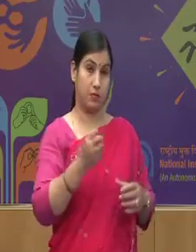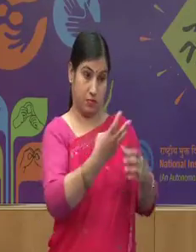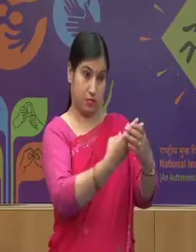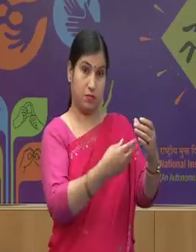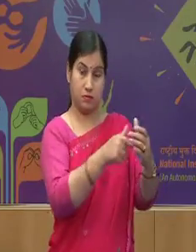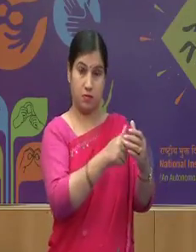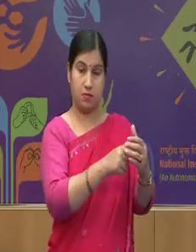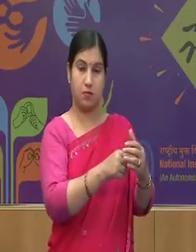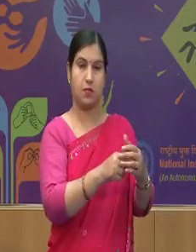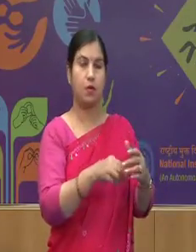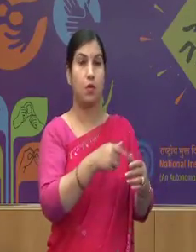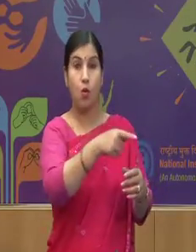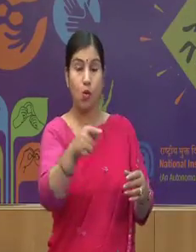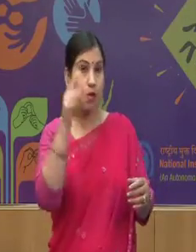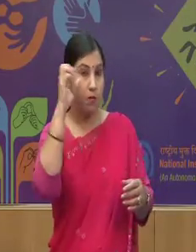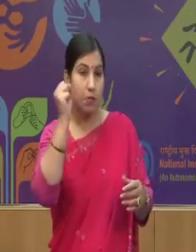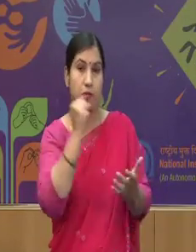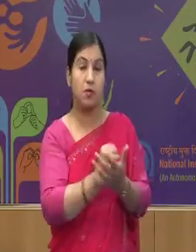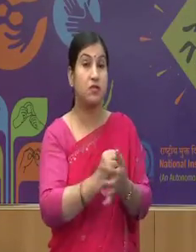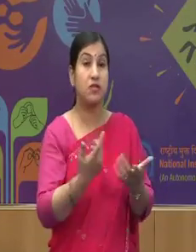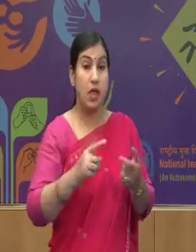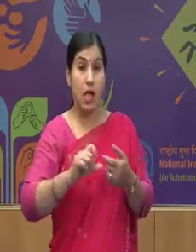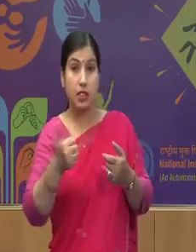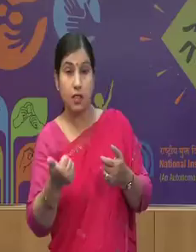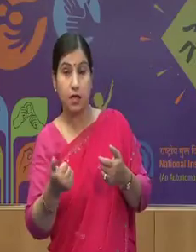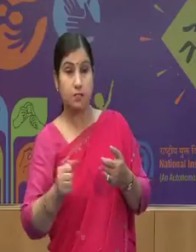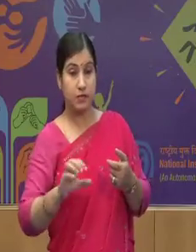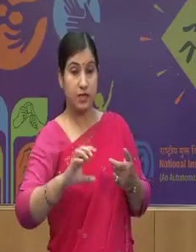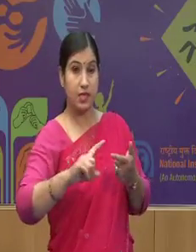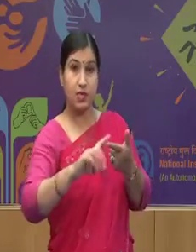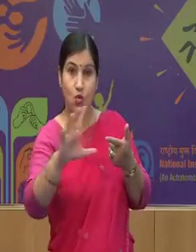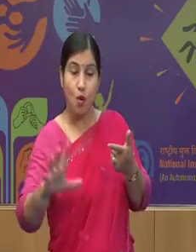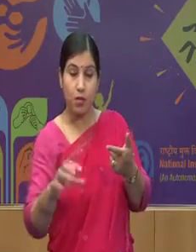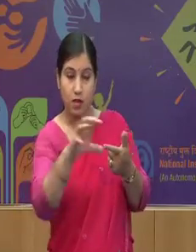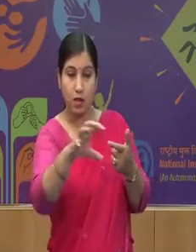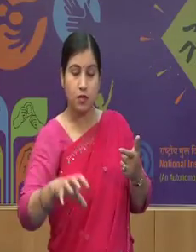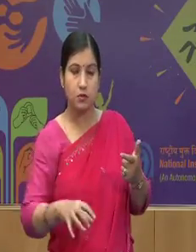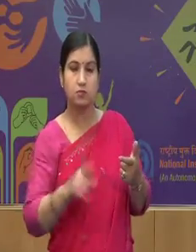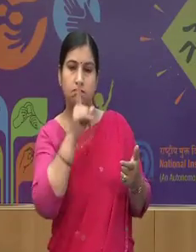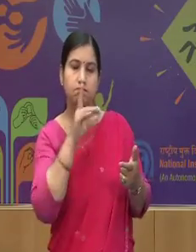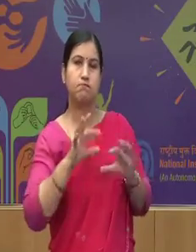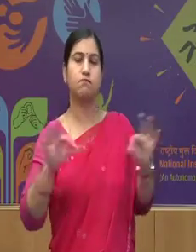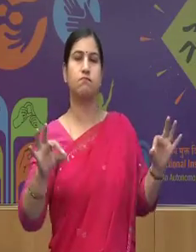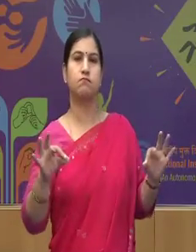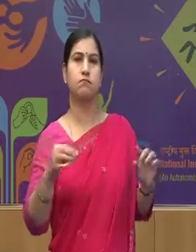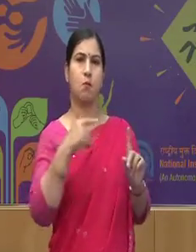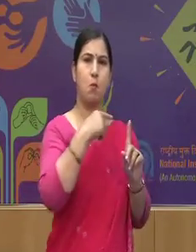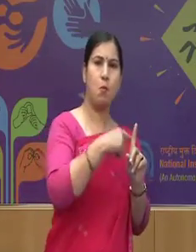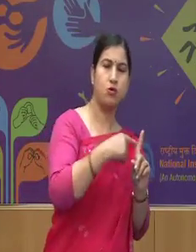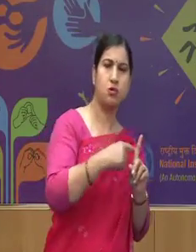It has to be remembered that the other European countries remained neutral towards the aggressive